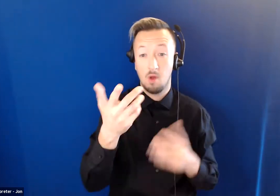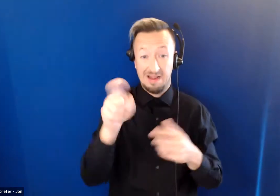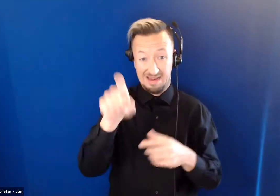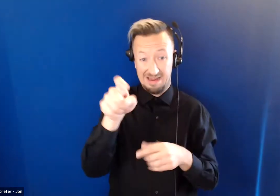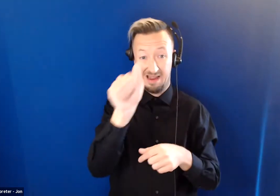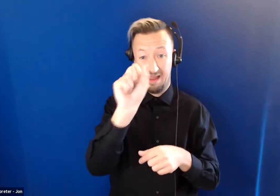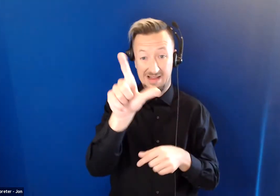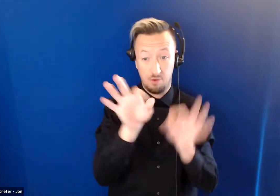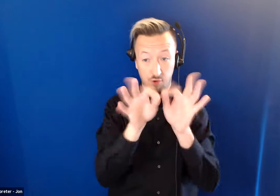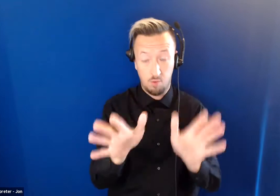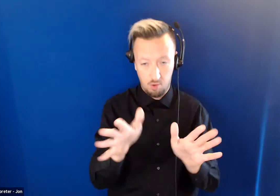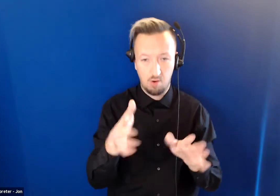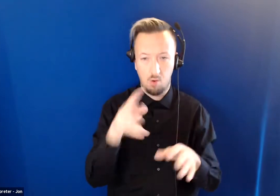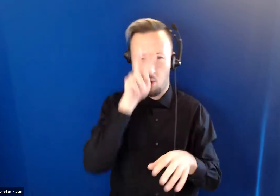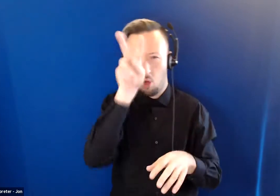the screen.